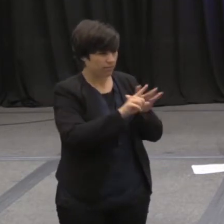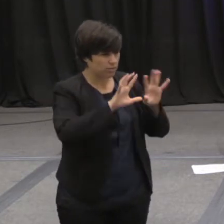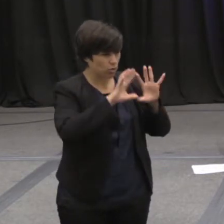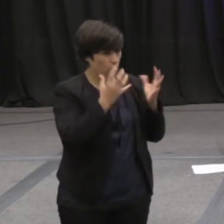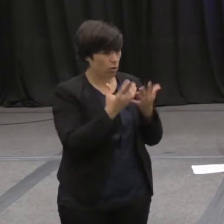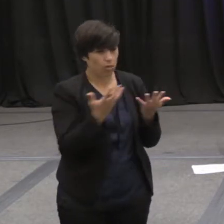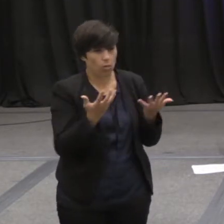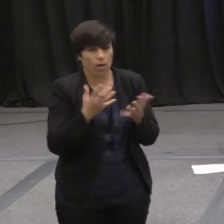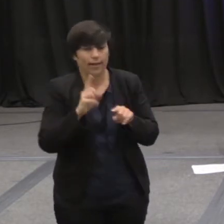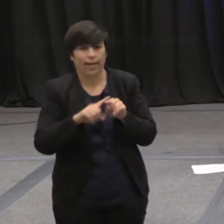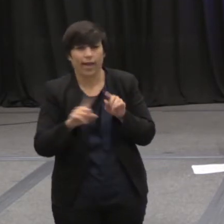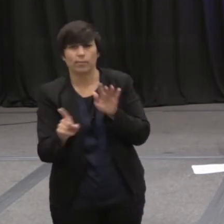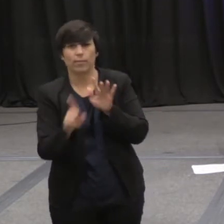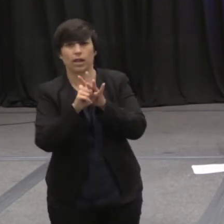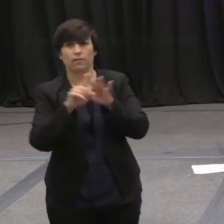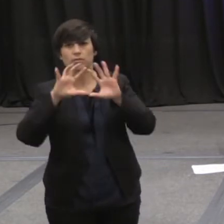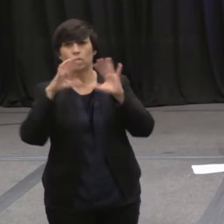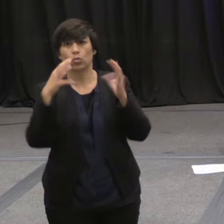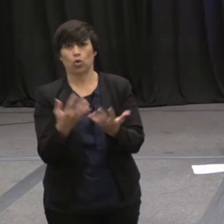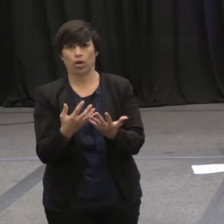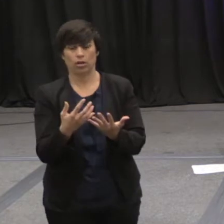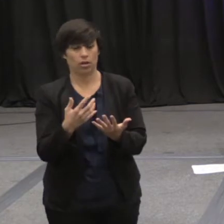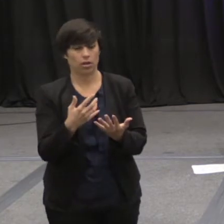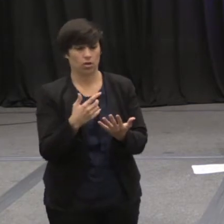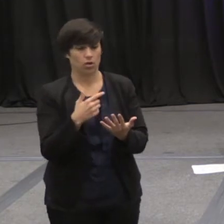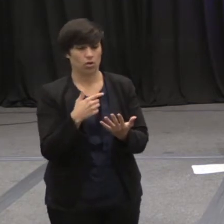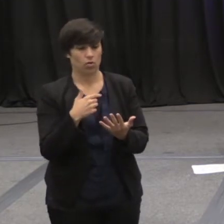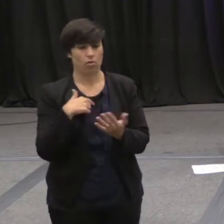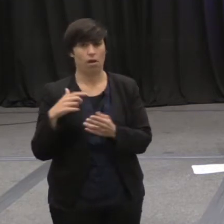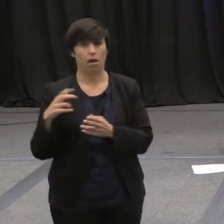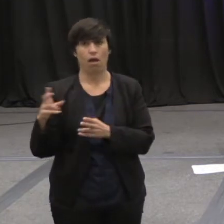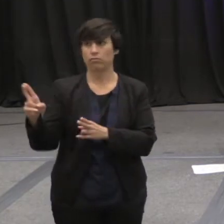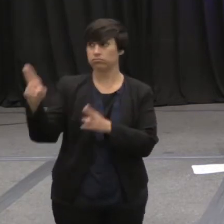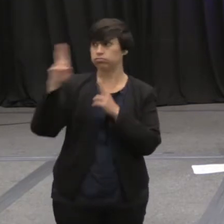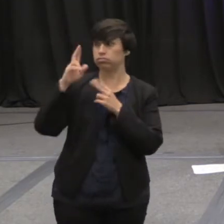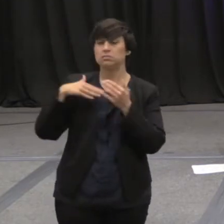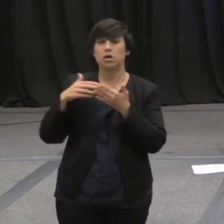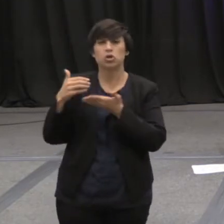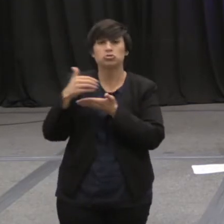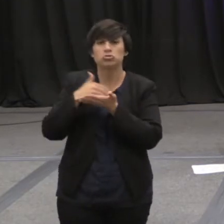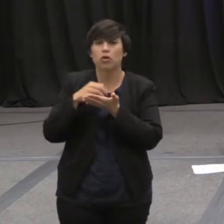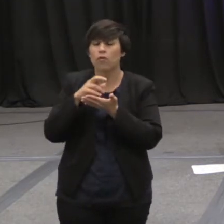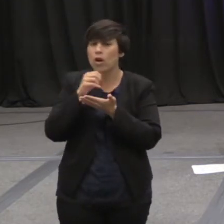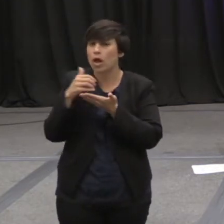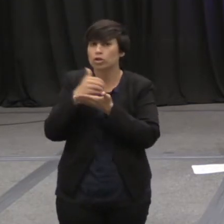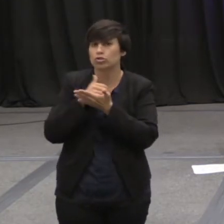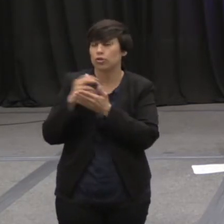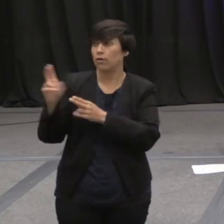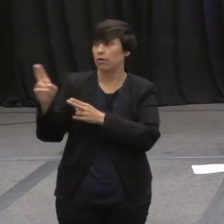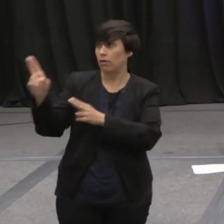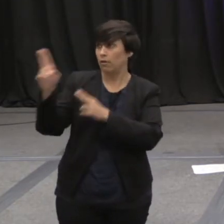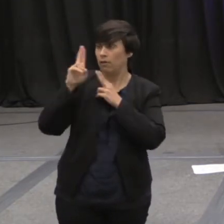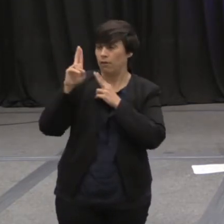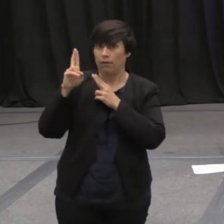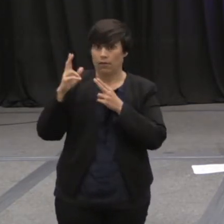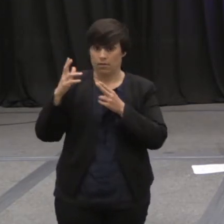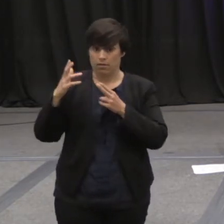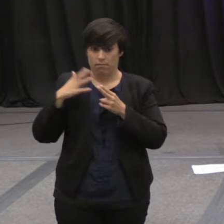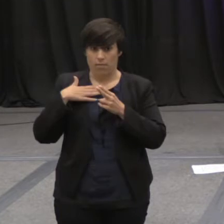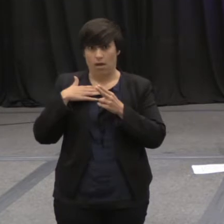So where I get a ton of respectability, deserved or not, just by virtue of what I do and the circles I'm allowed to move